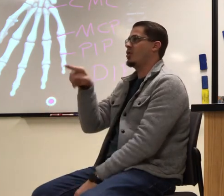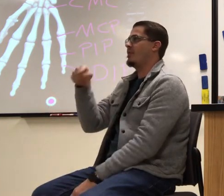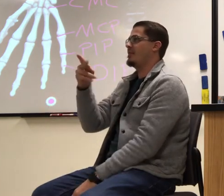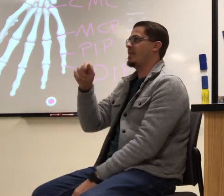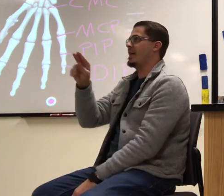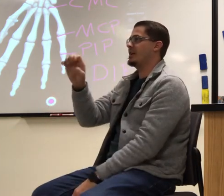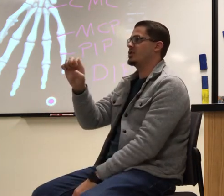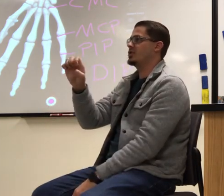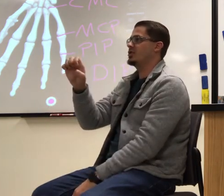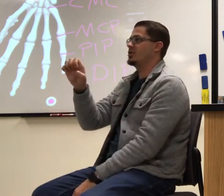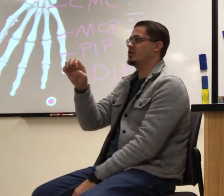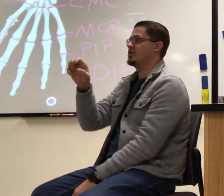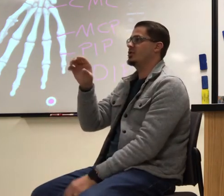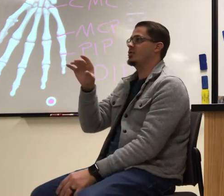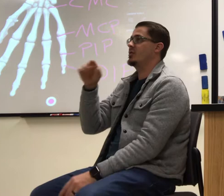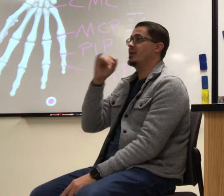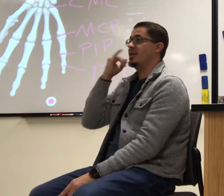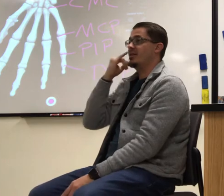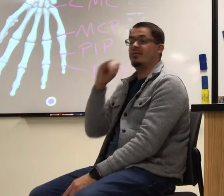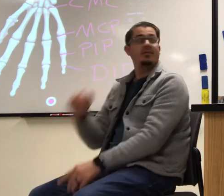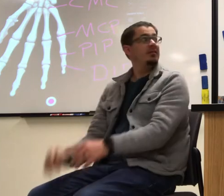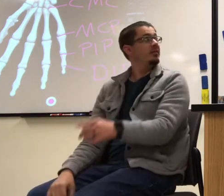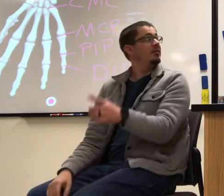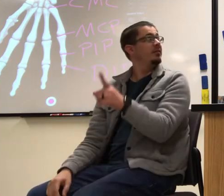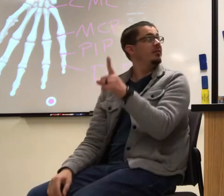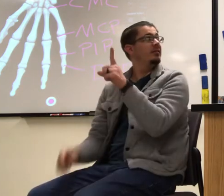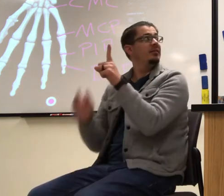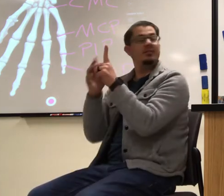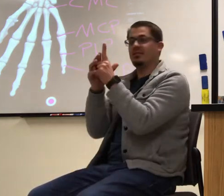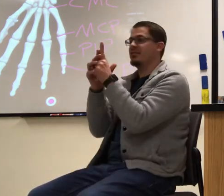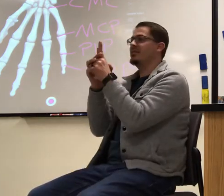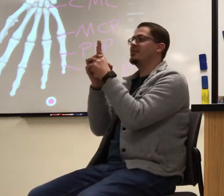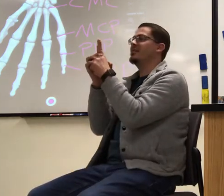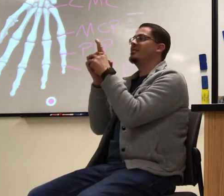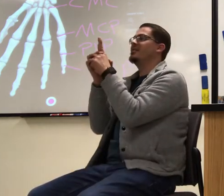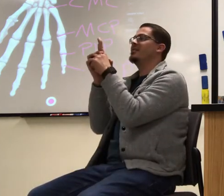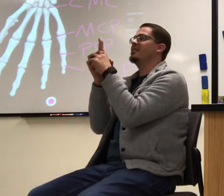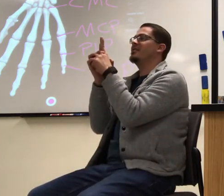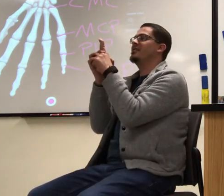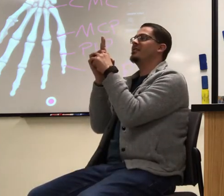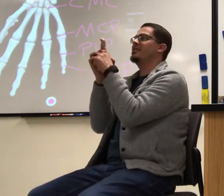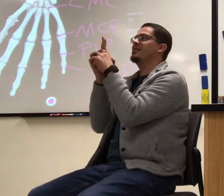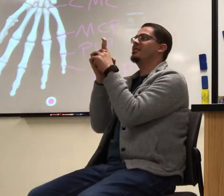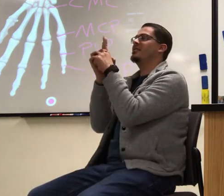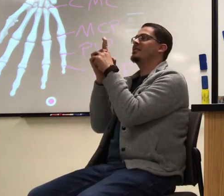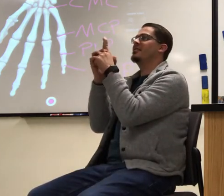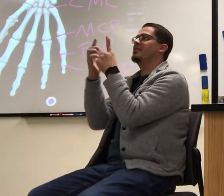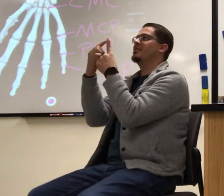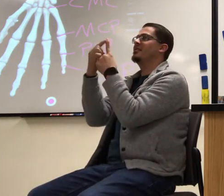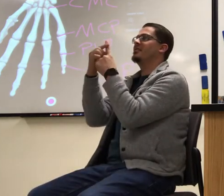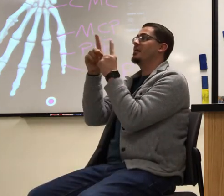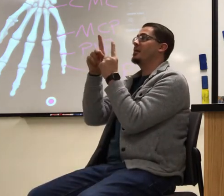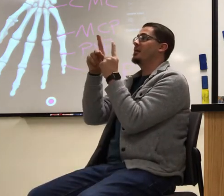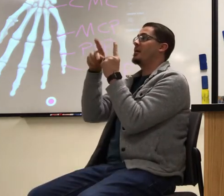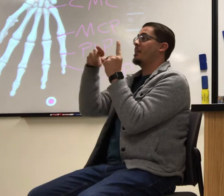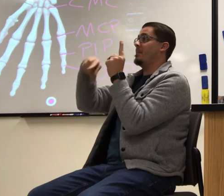So if I take my index finger and go like that, which joint am I moving? PIP or